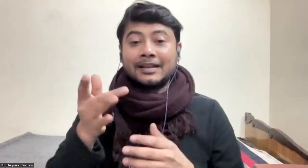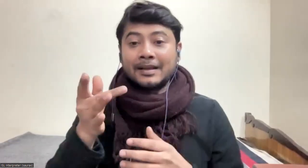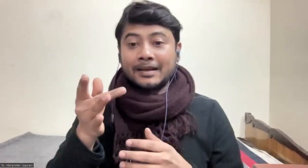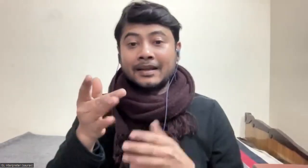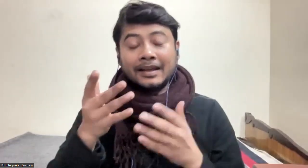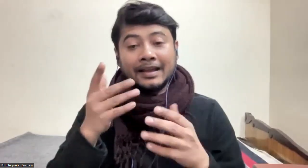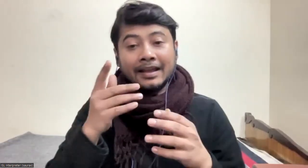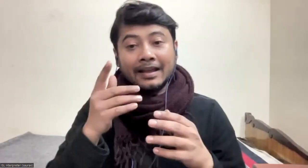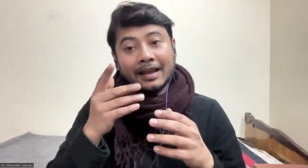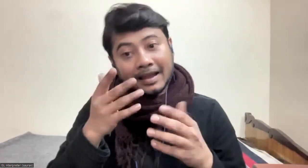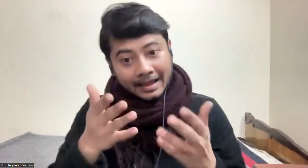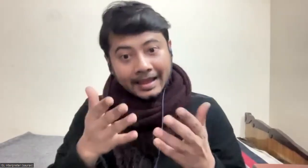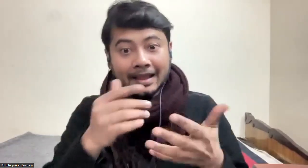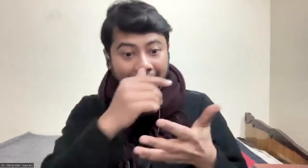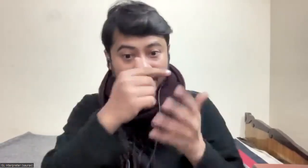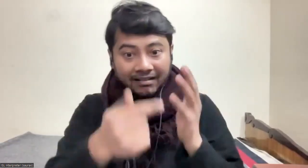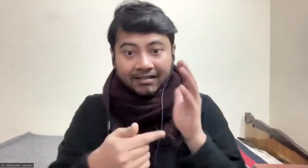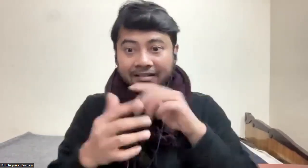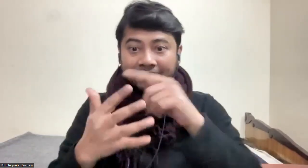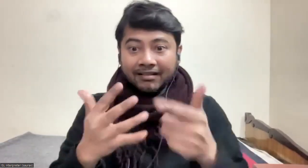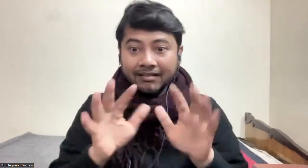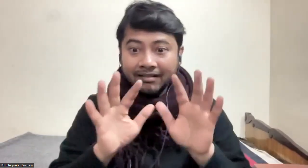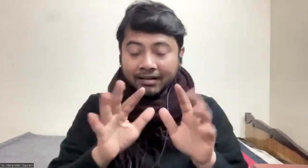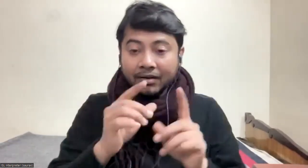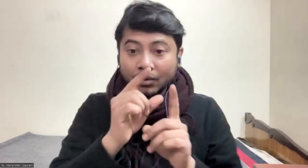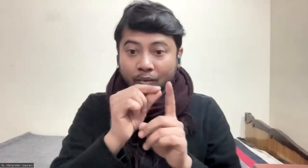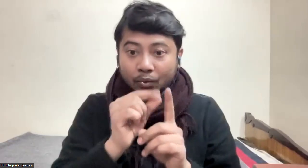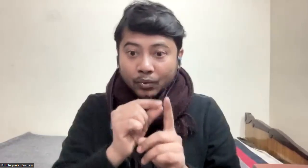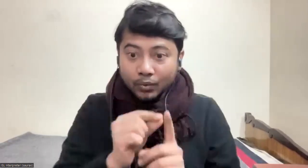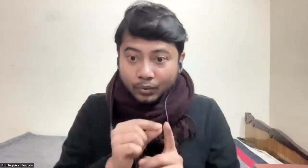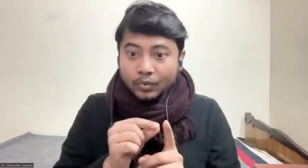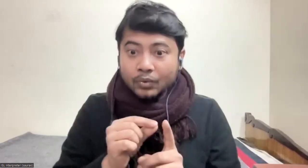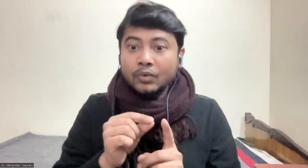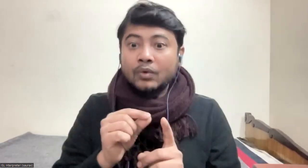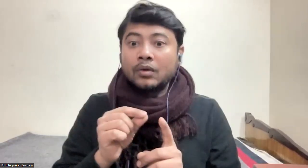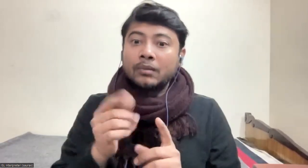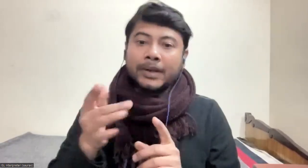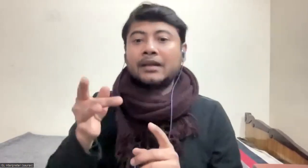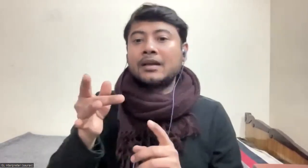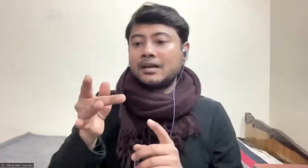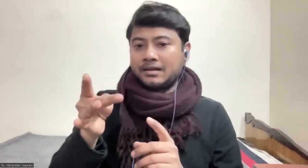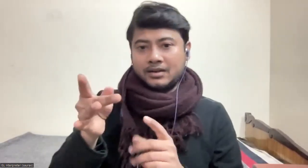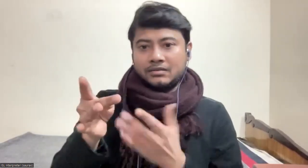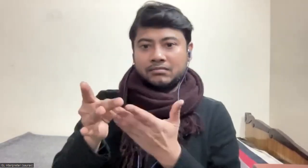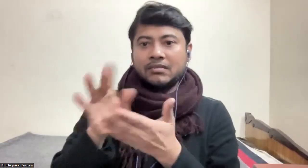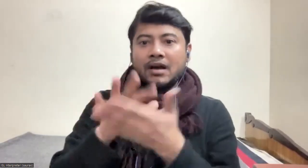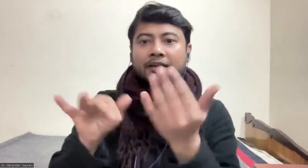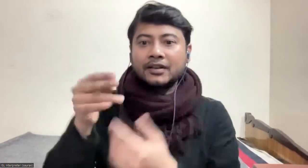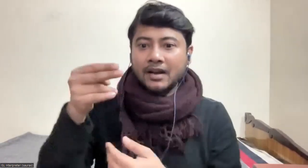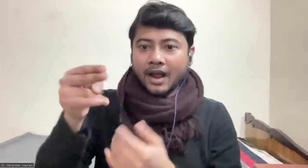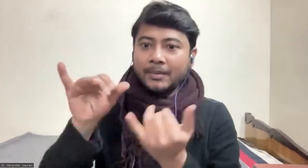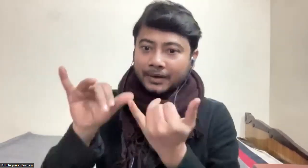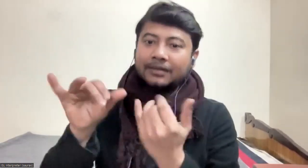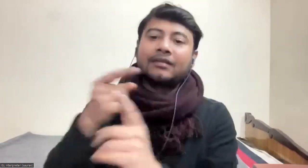So please be careful. I would request you to save these recordings and please watch them again and